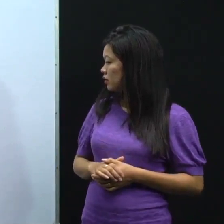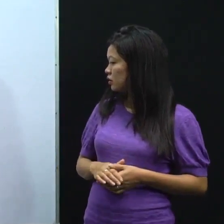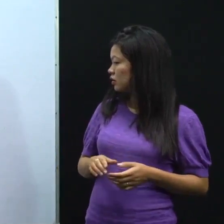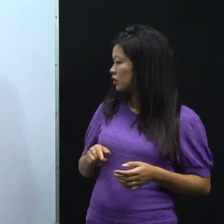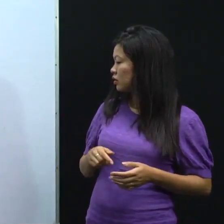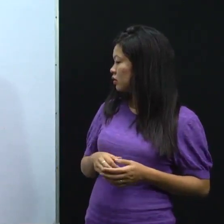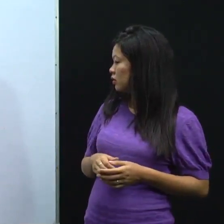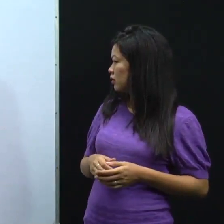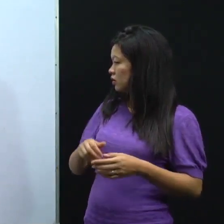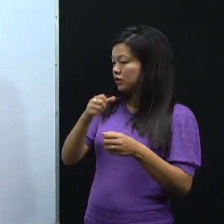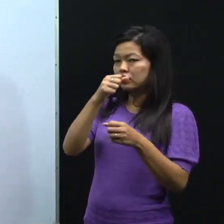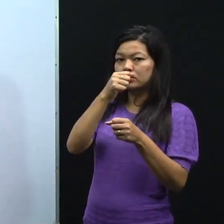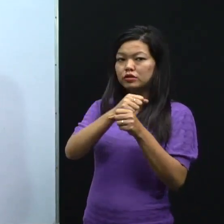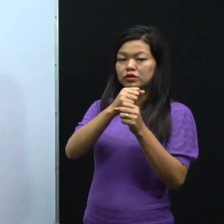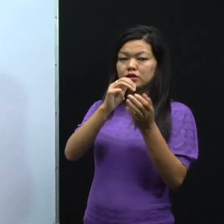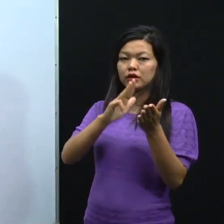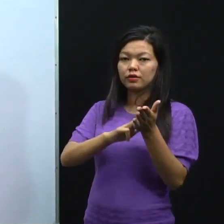now